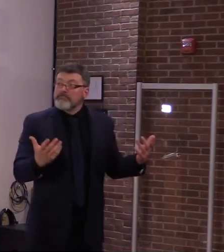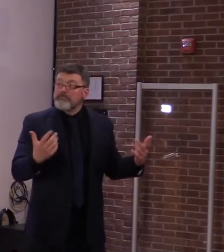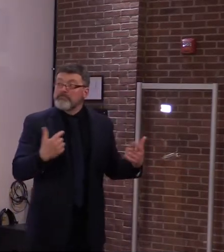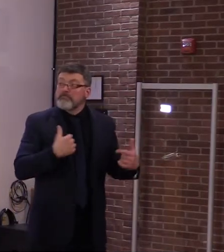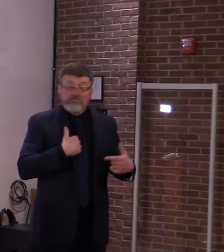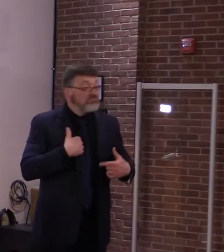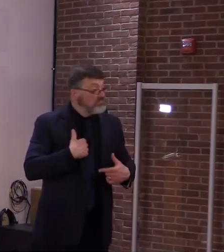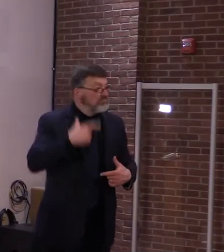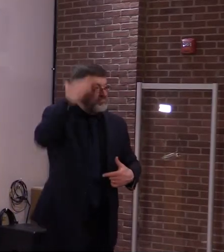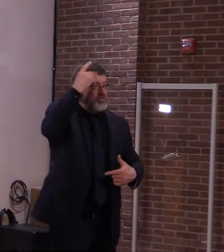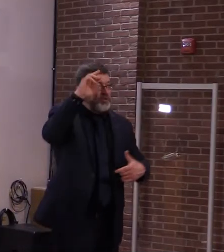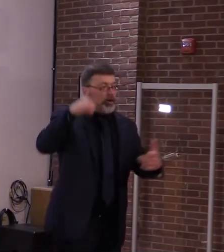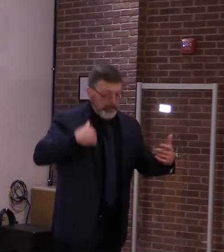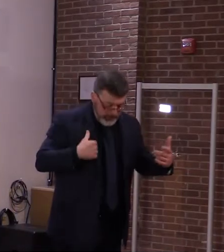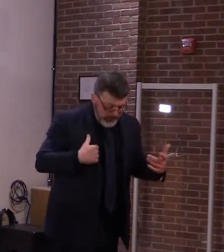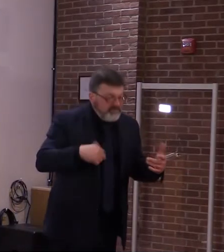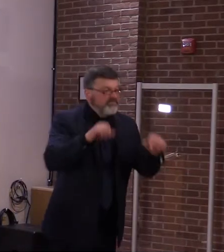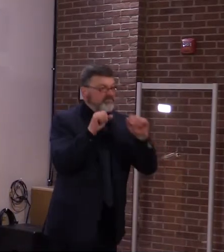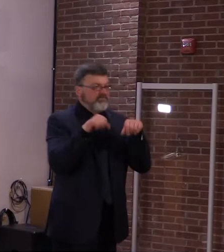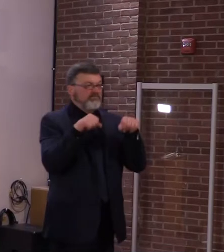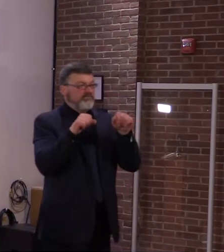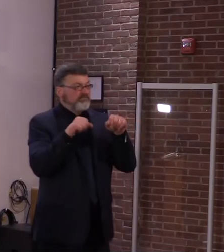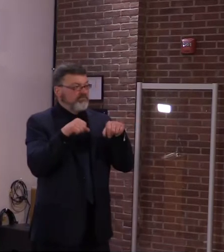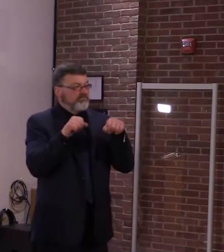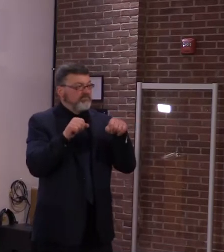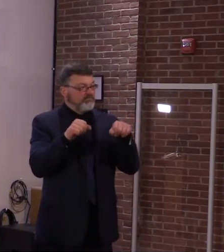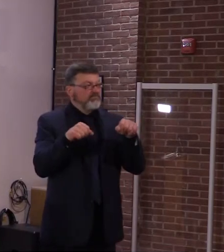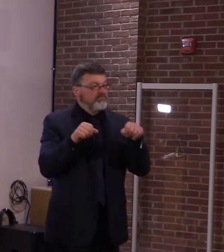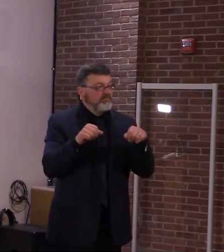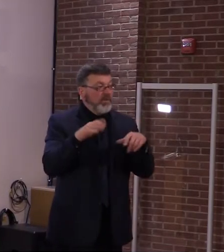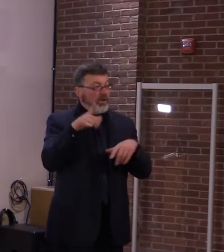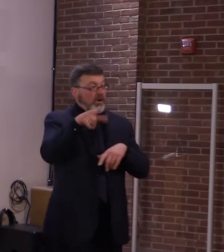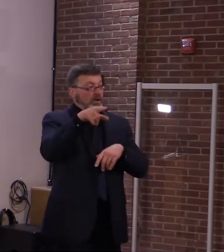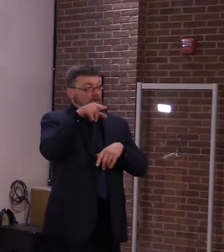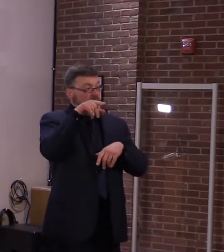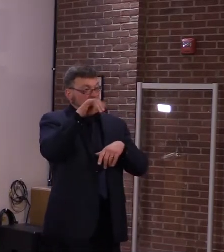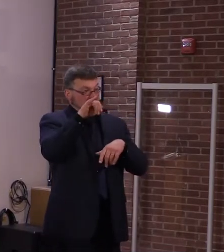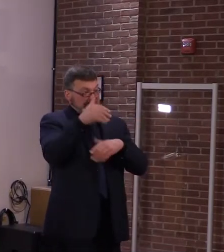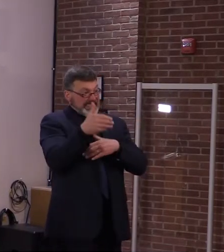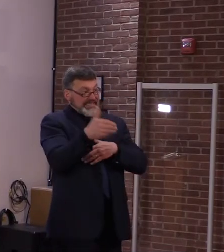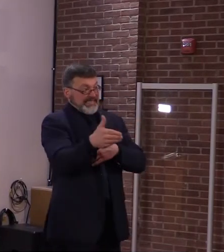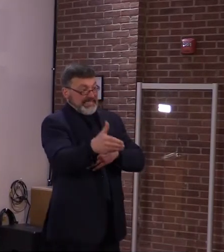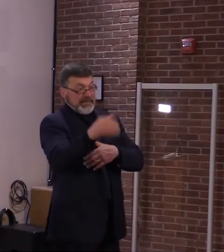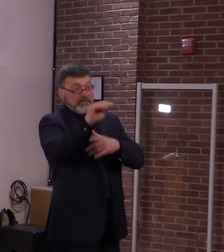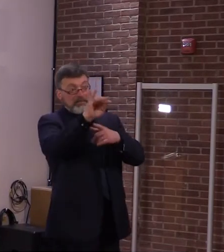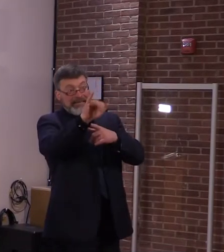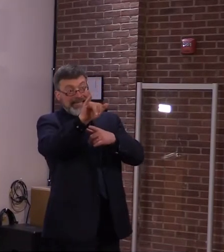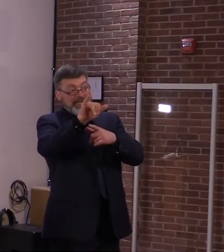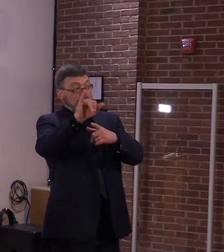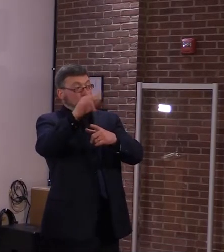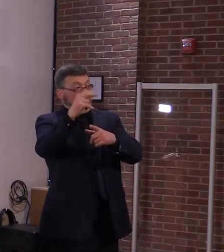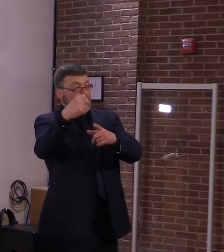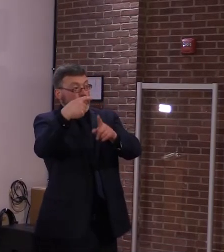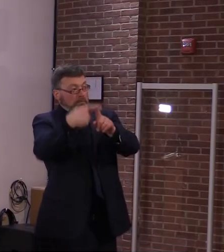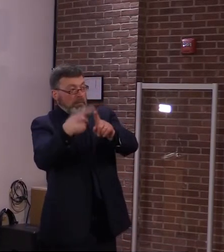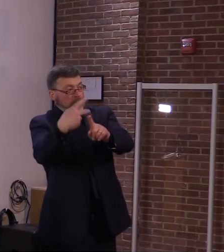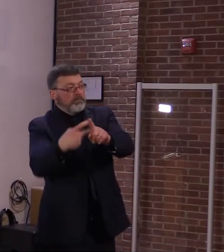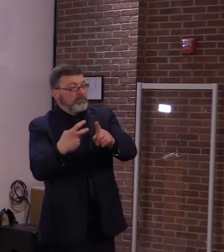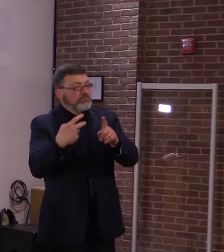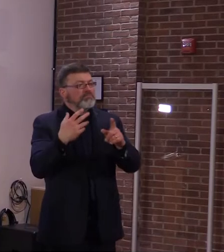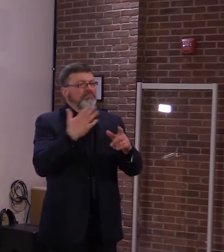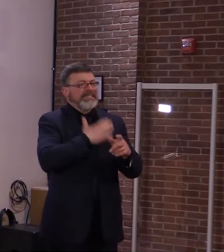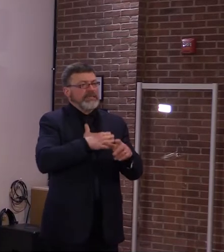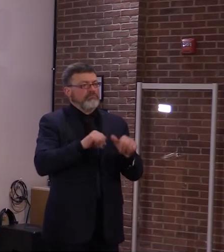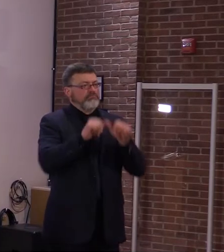That would still fall, you know, as we enter the months of May and June in the universal guidance part of our Vermont